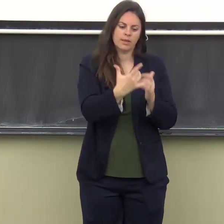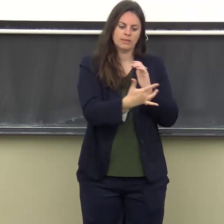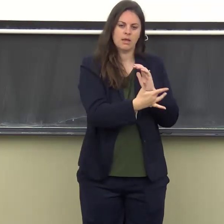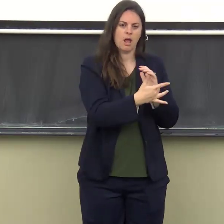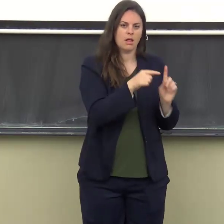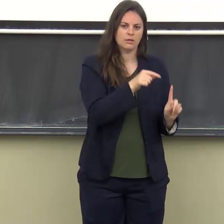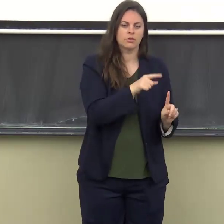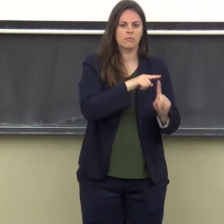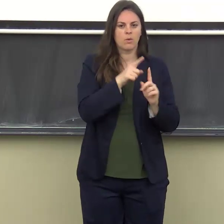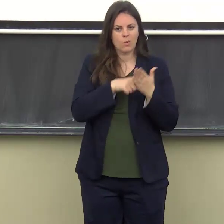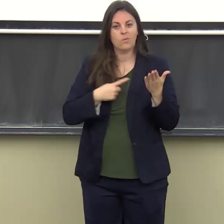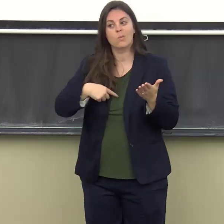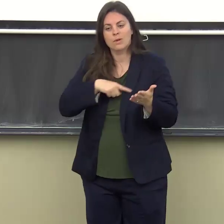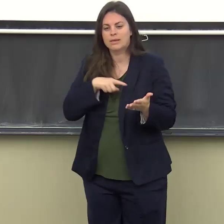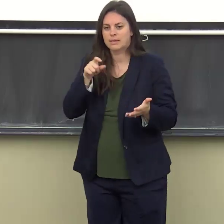on what we need?